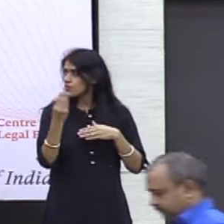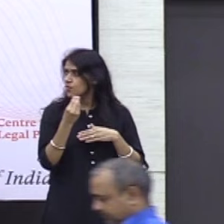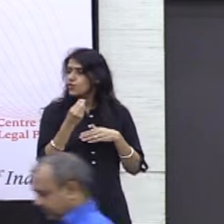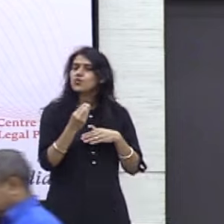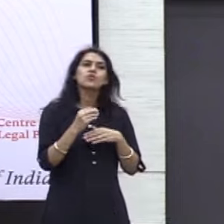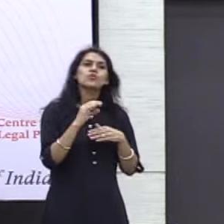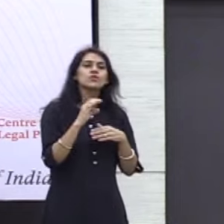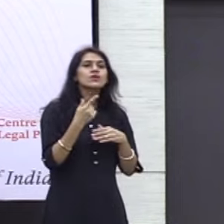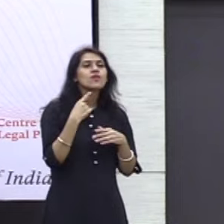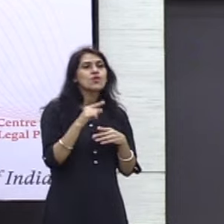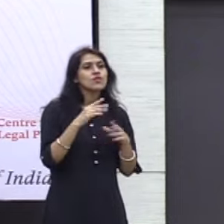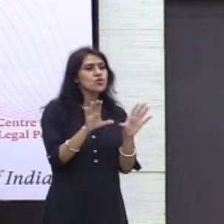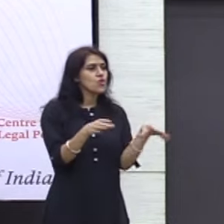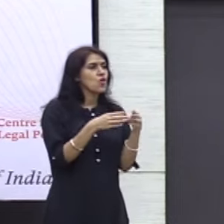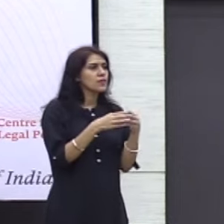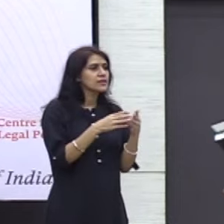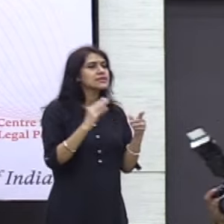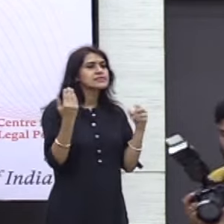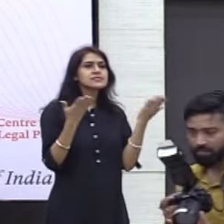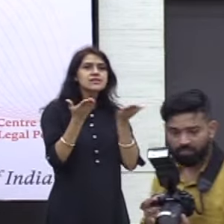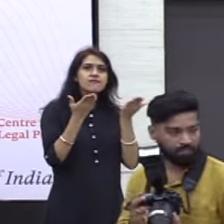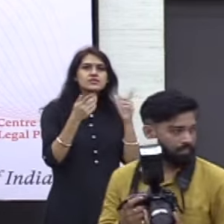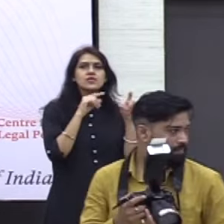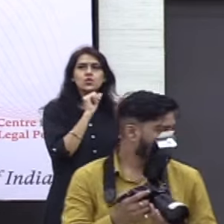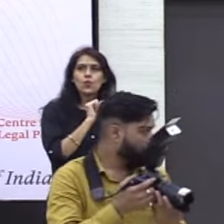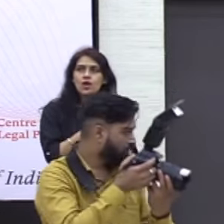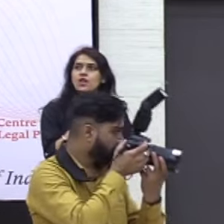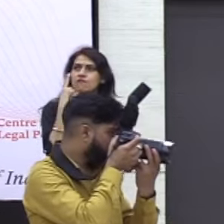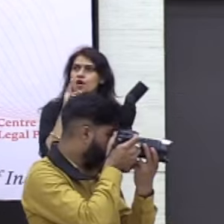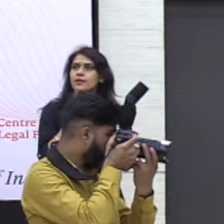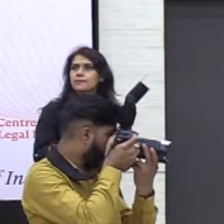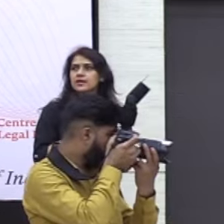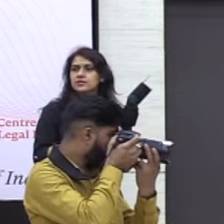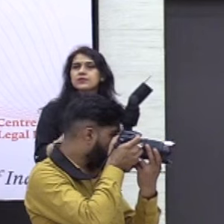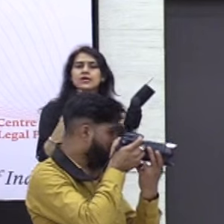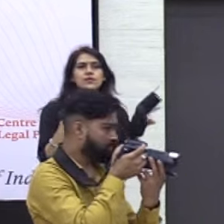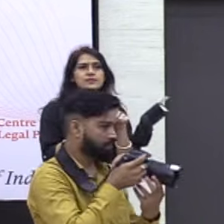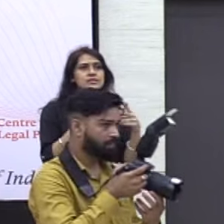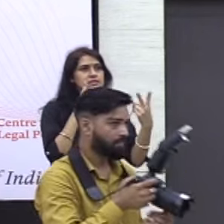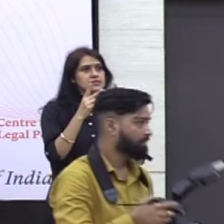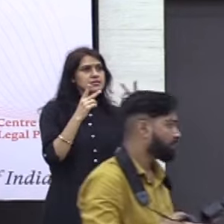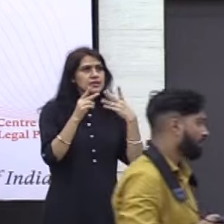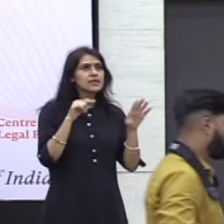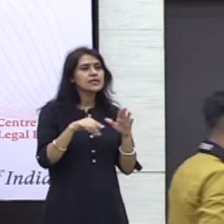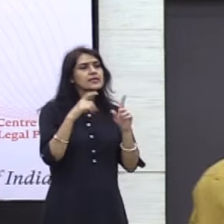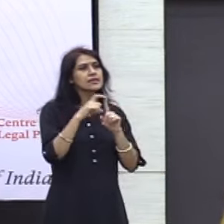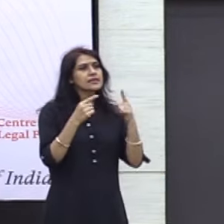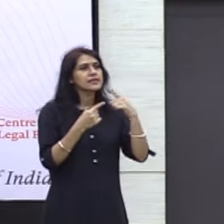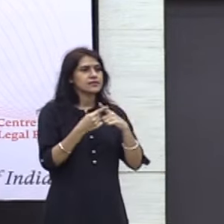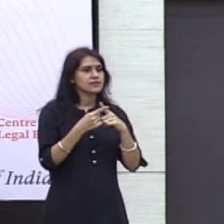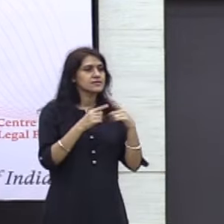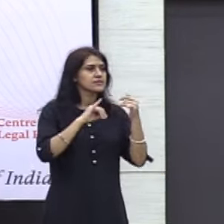decriminalization, community service has been added as a form of punishment, still the devil really lies in the details.